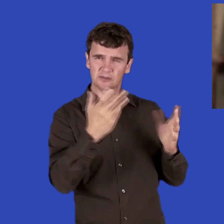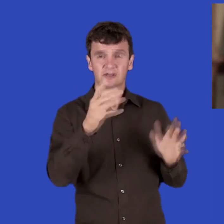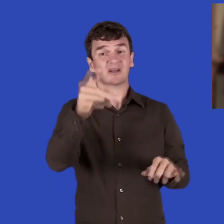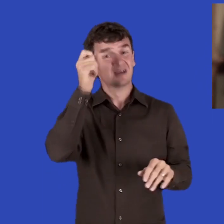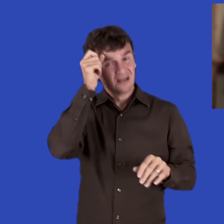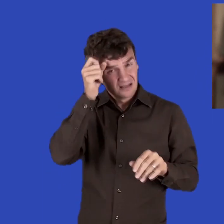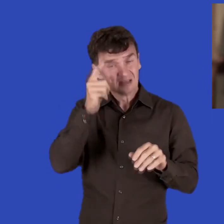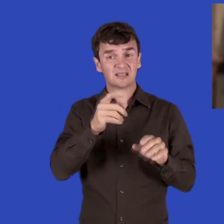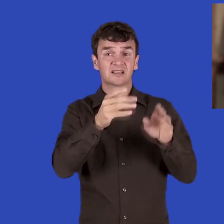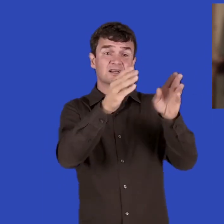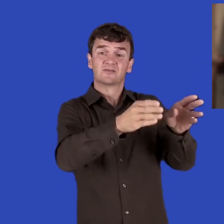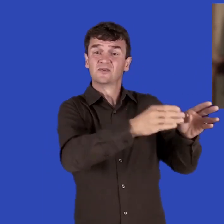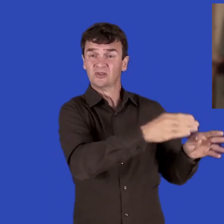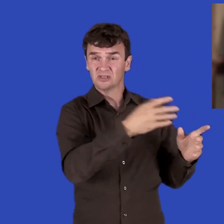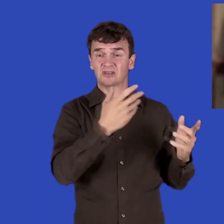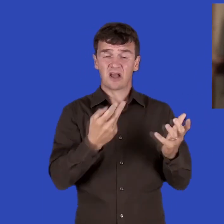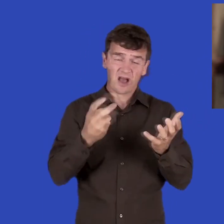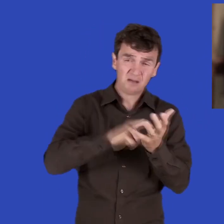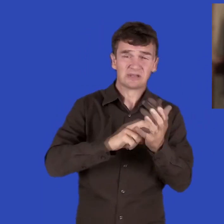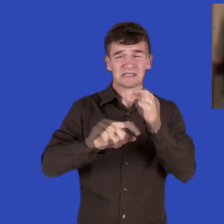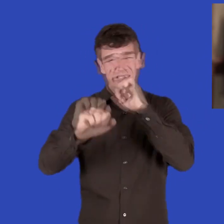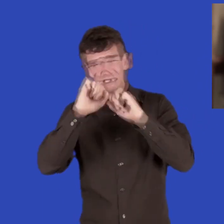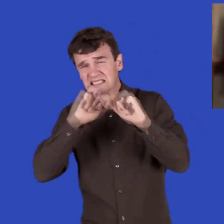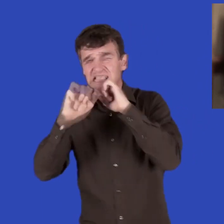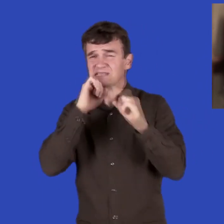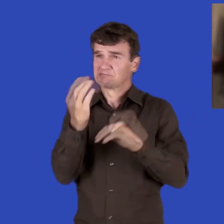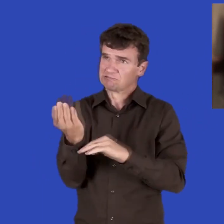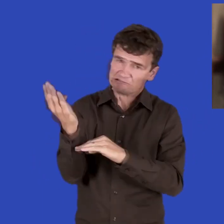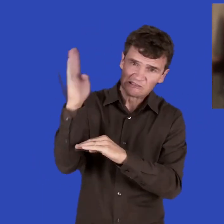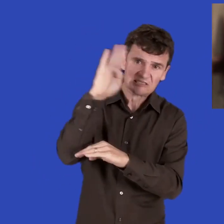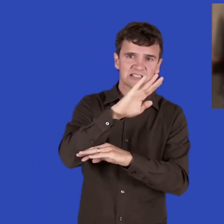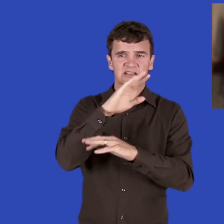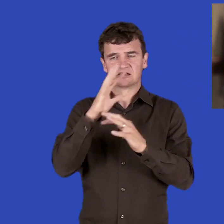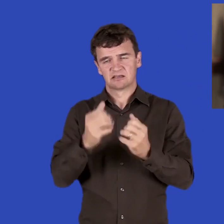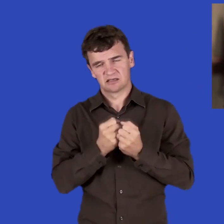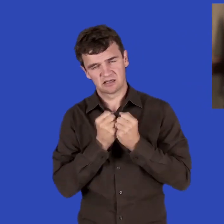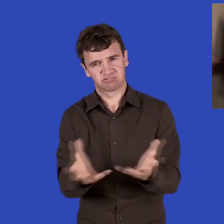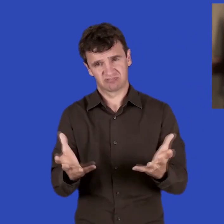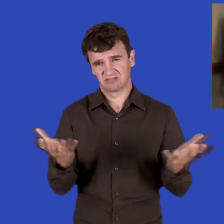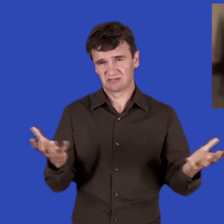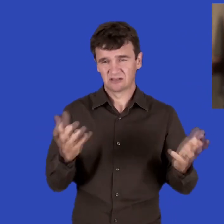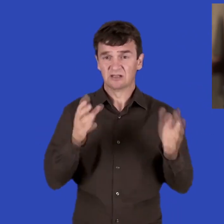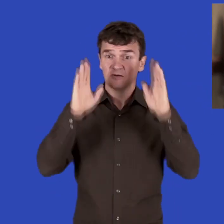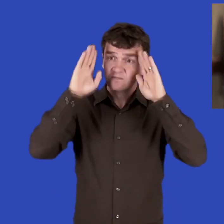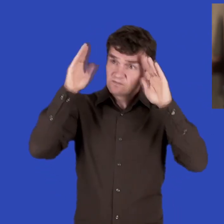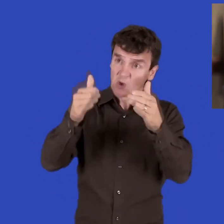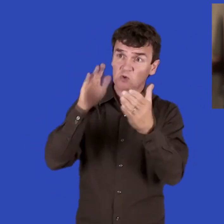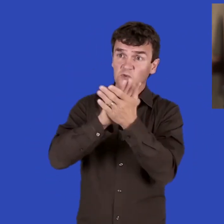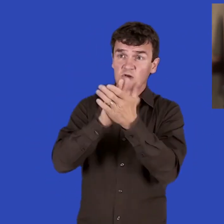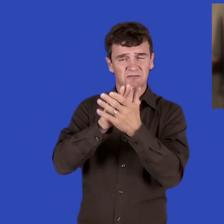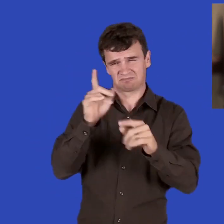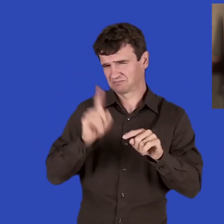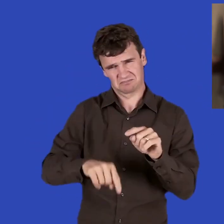part of a disabled student. That there can be, and there likely will be, different days, different times where just